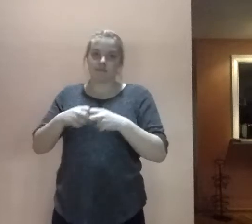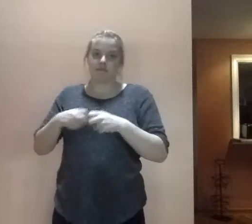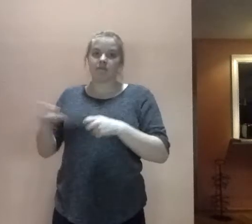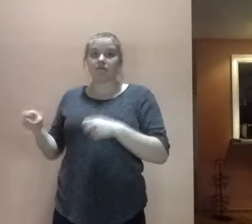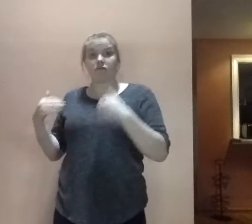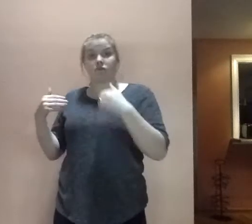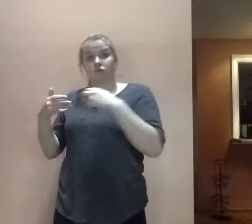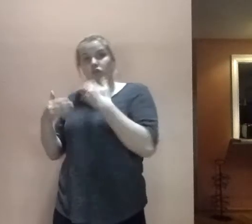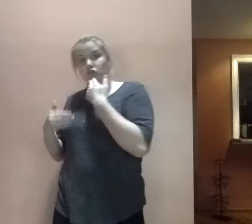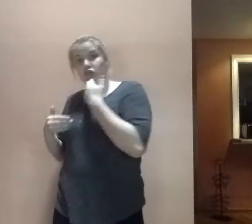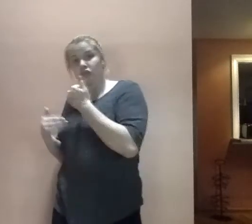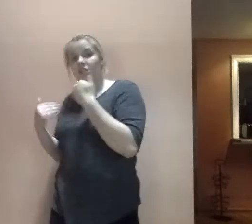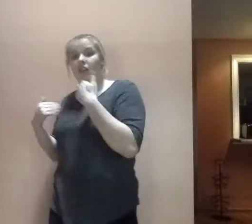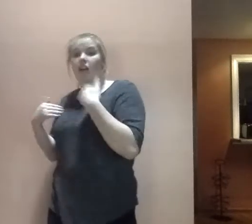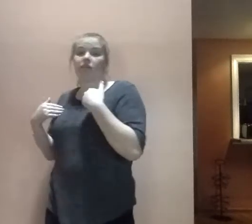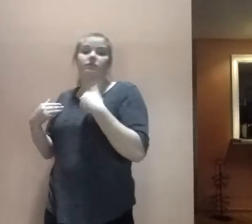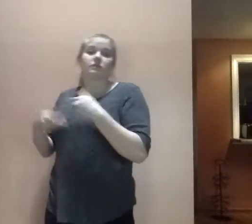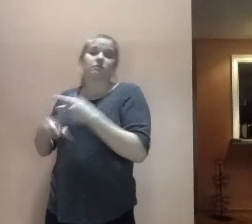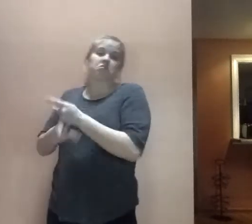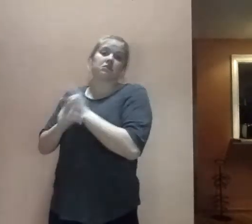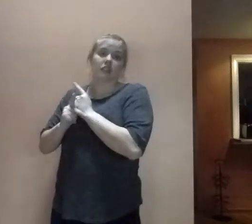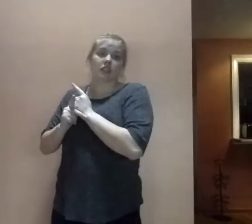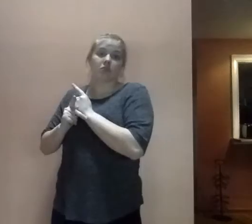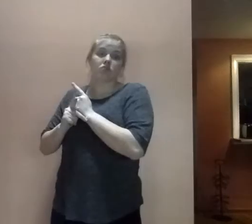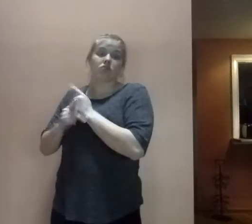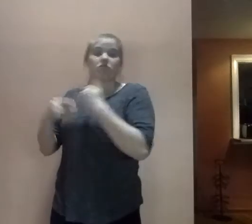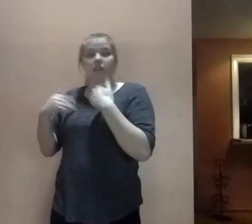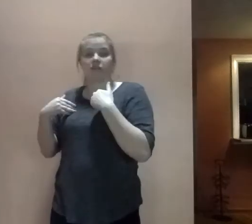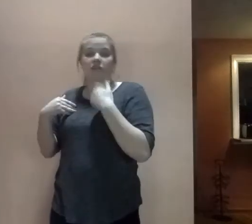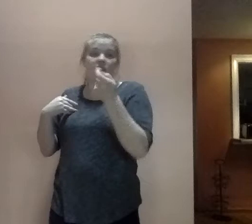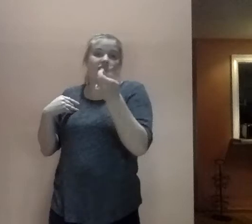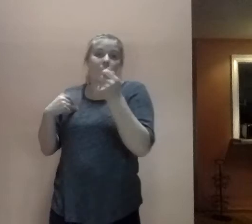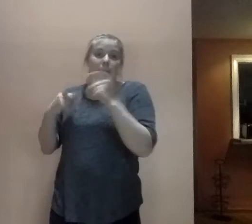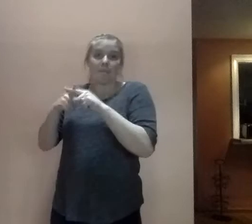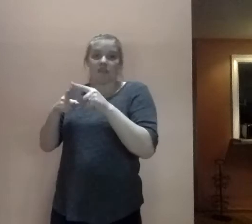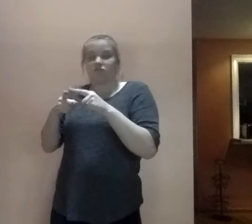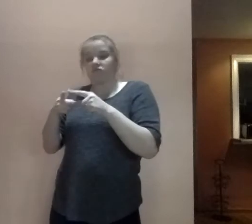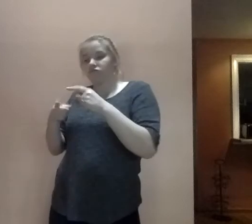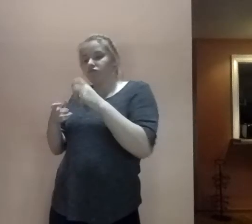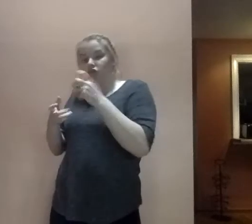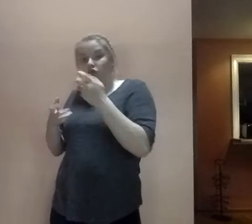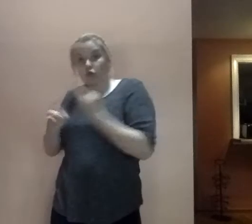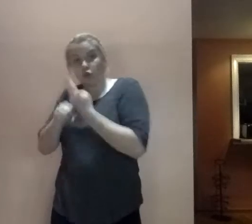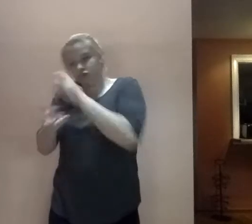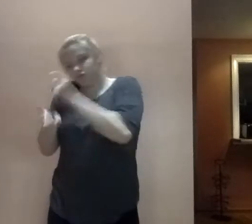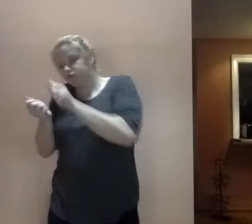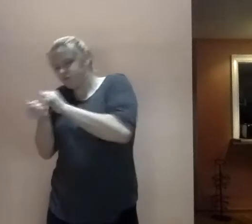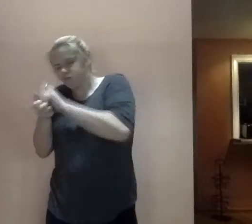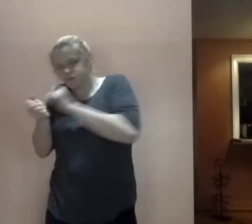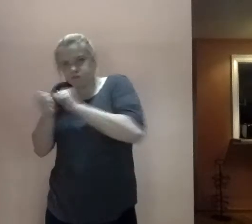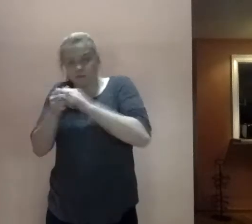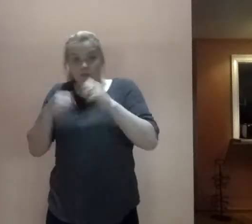store most of it as glycogen or burn it as calories. And so this focus on sugar has taken all the focus